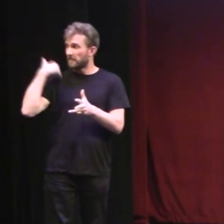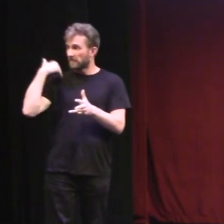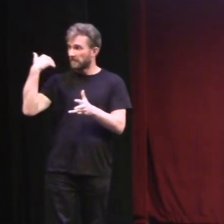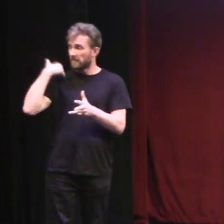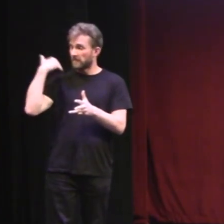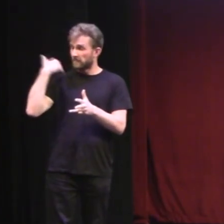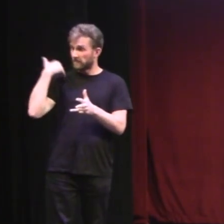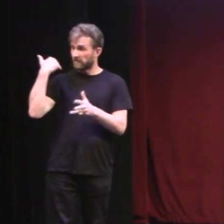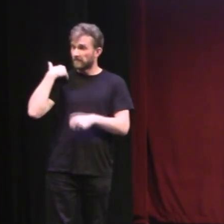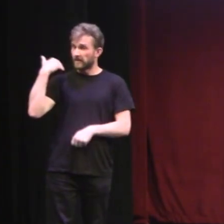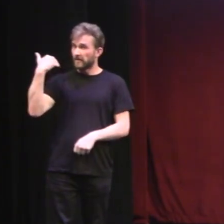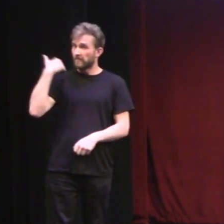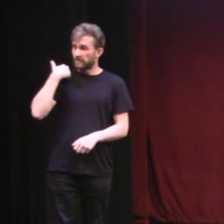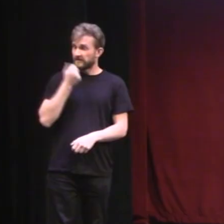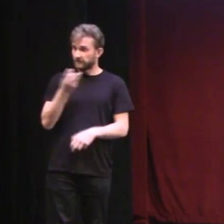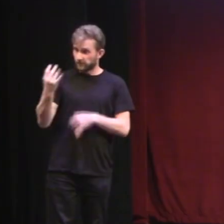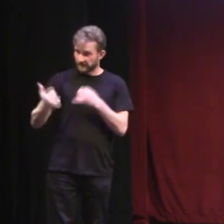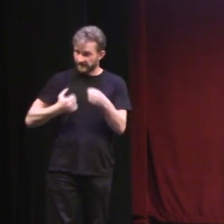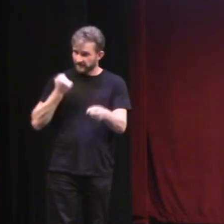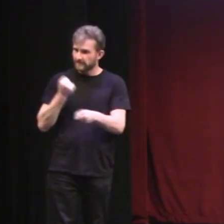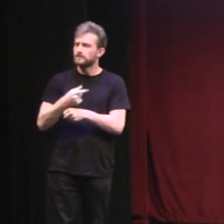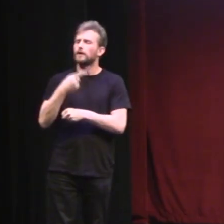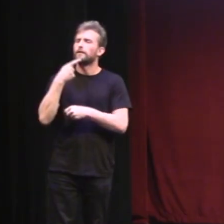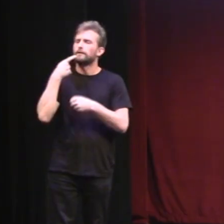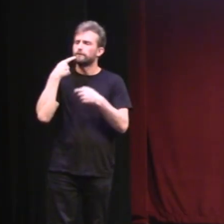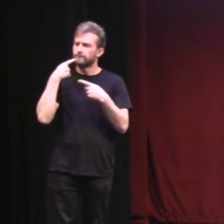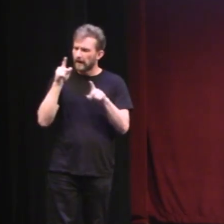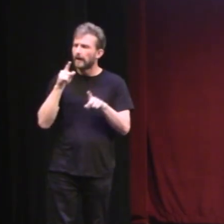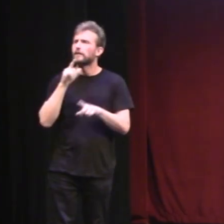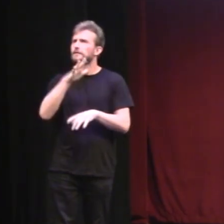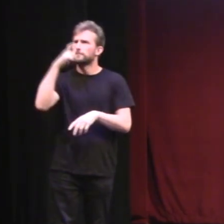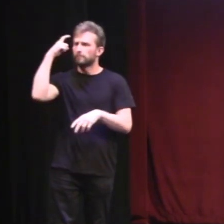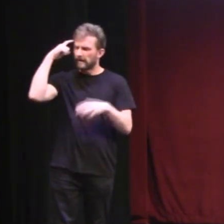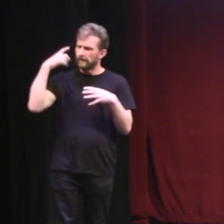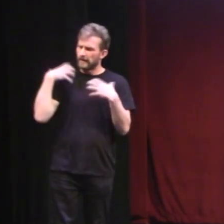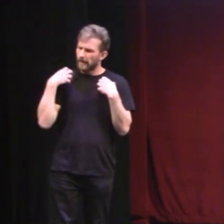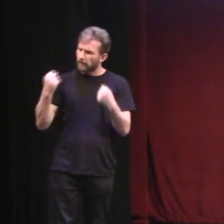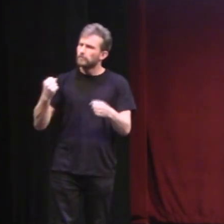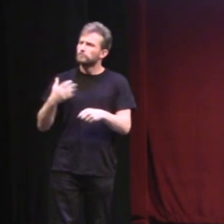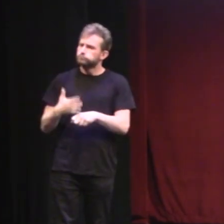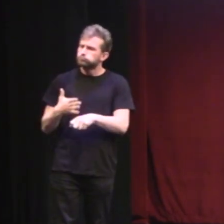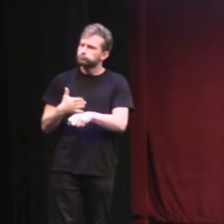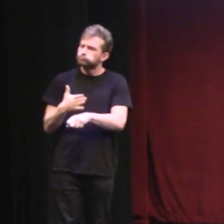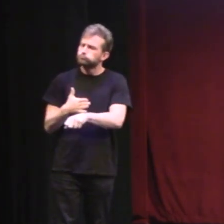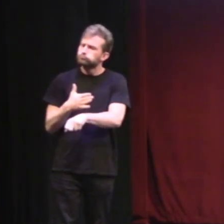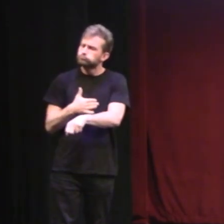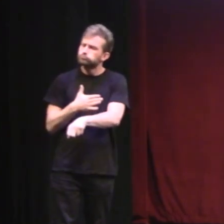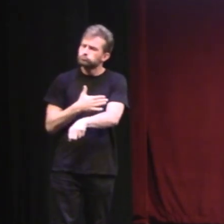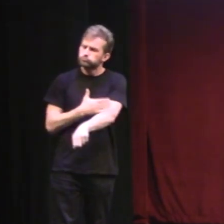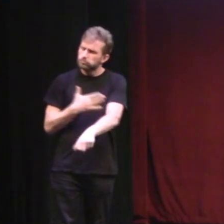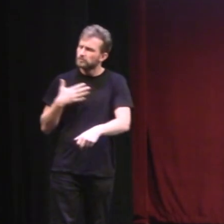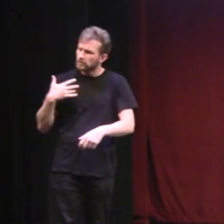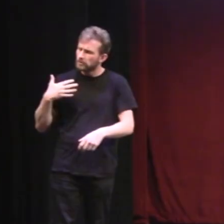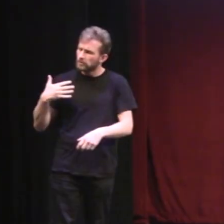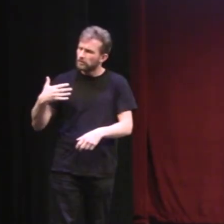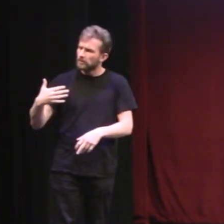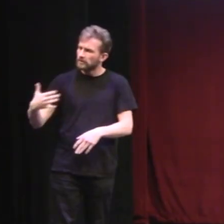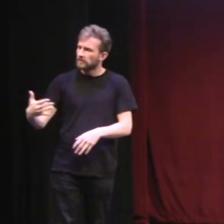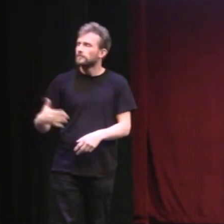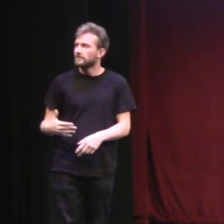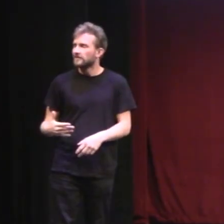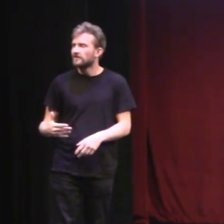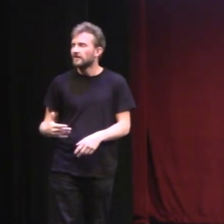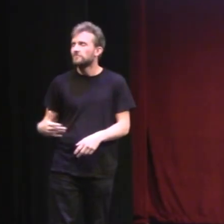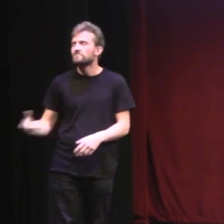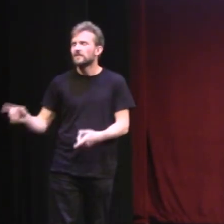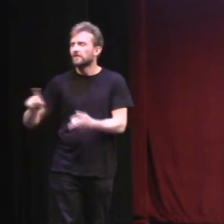health stable enough in order to create those longer lasting friendships. Some additional information: graduated with a